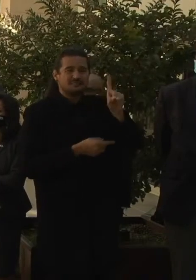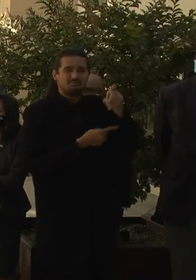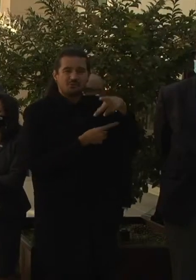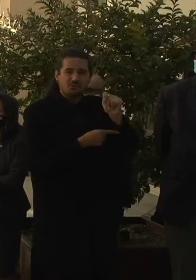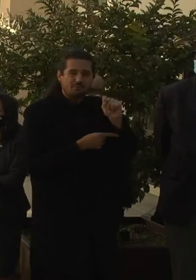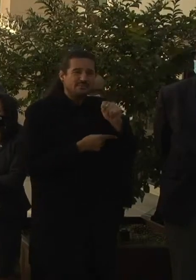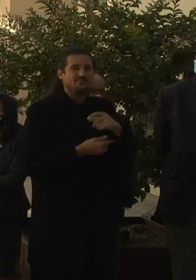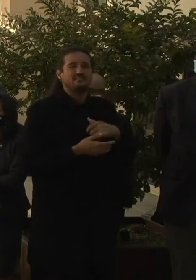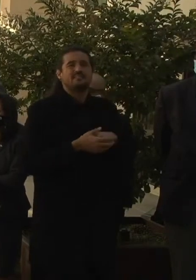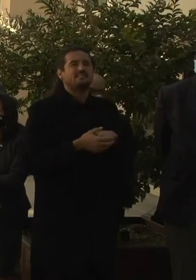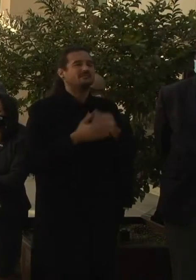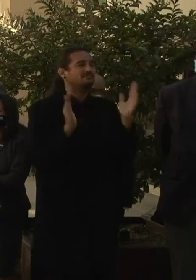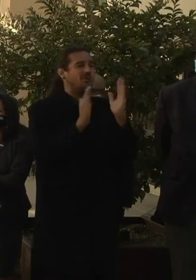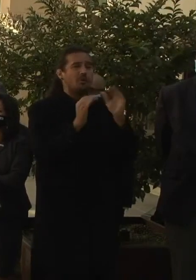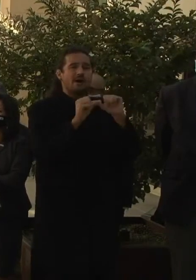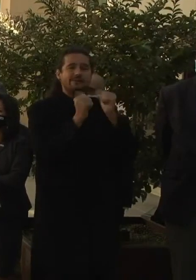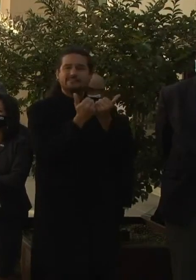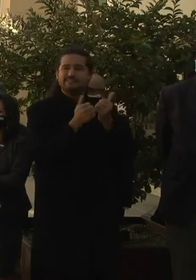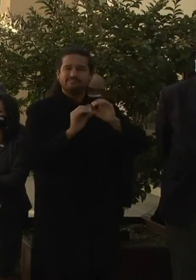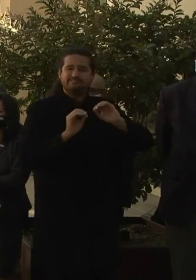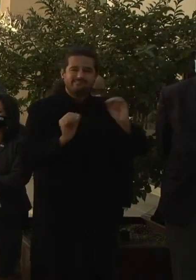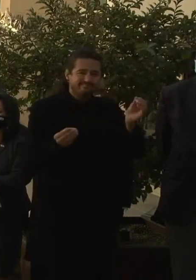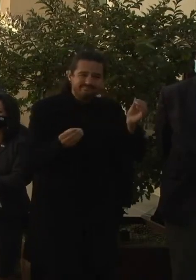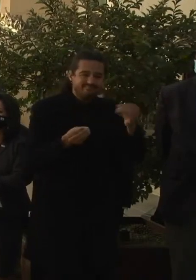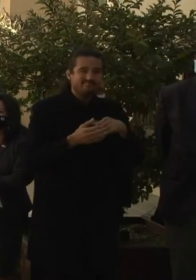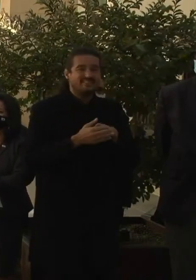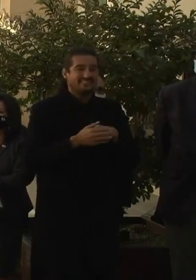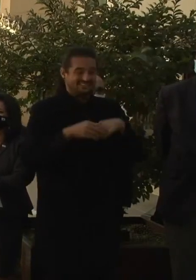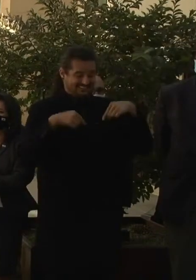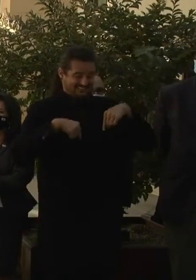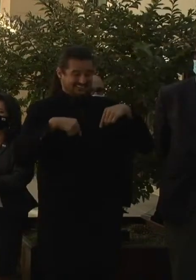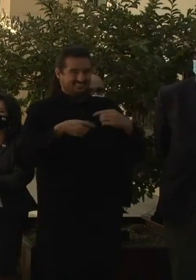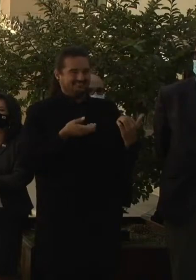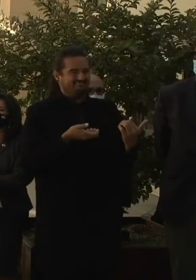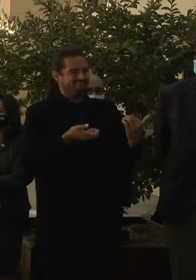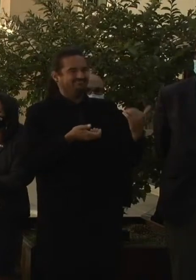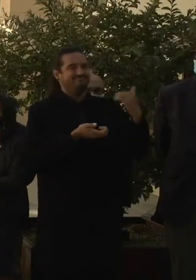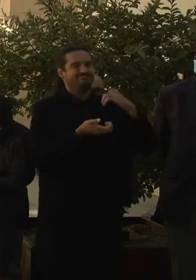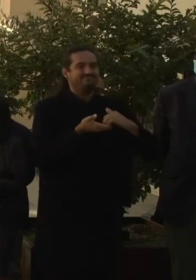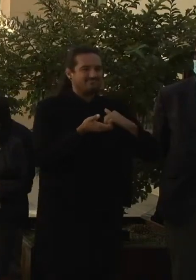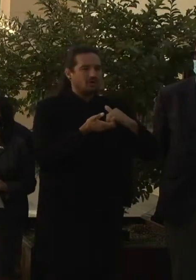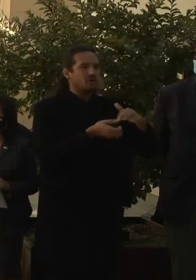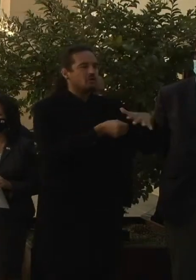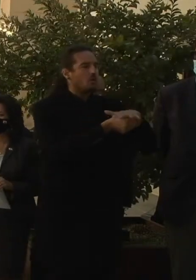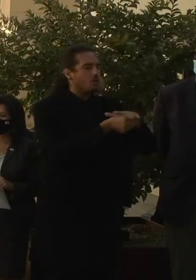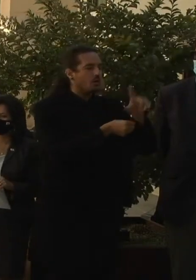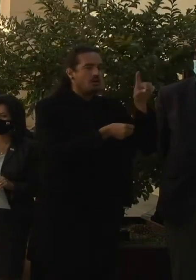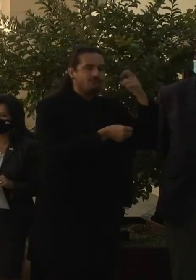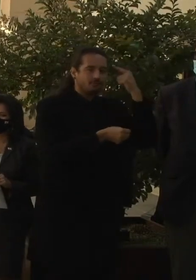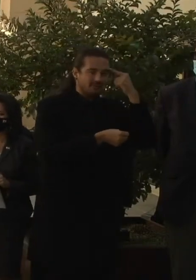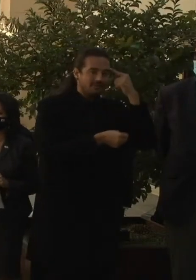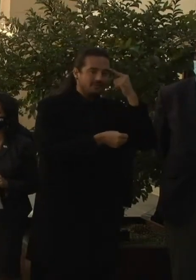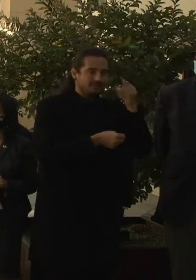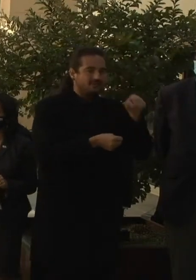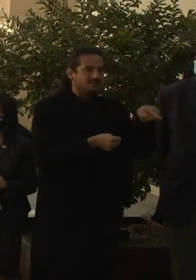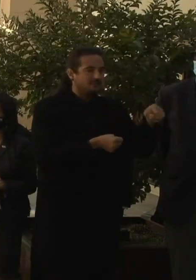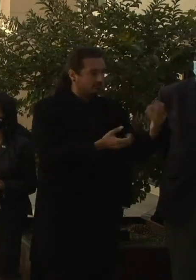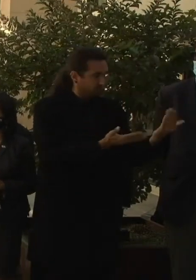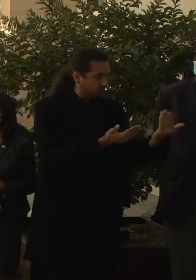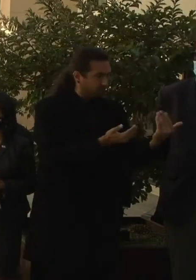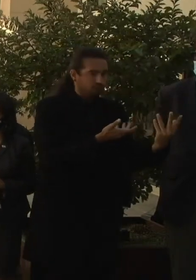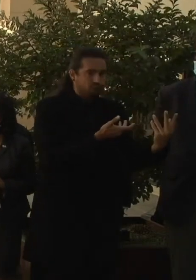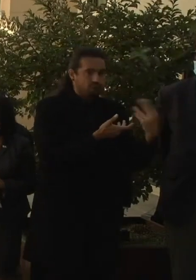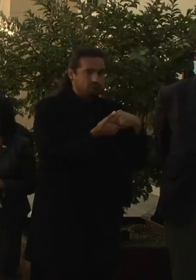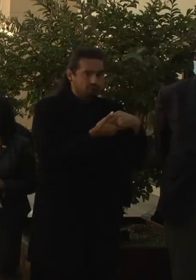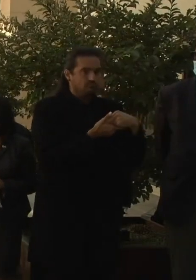said, partner with local governments on a voluntary basis. Those who are interested in getting the full